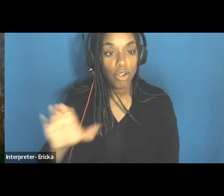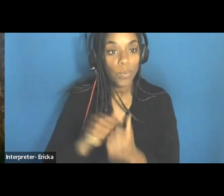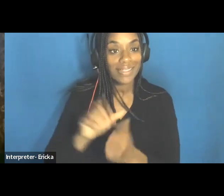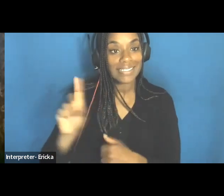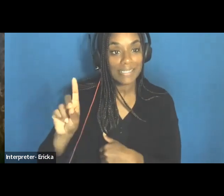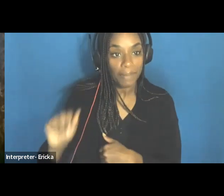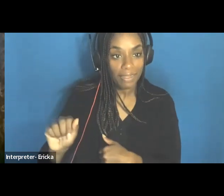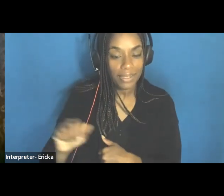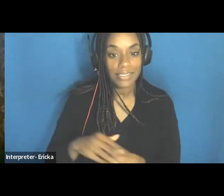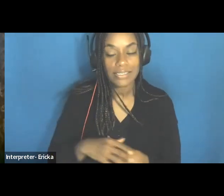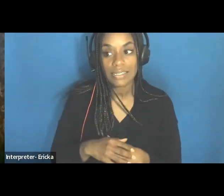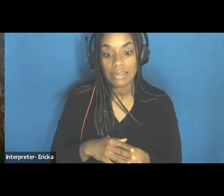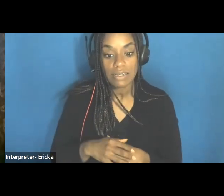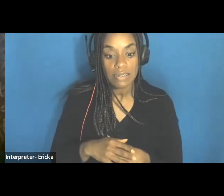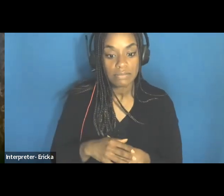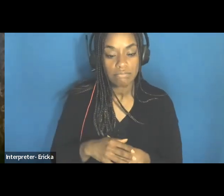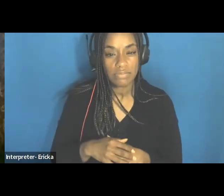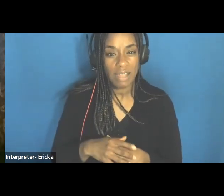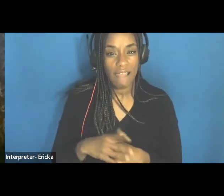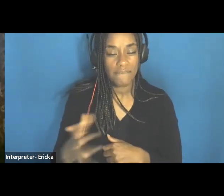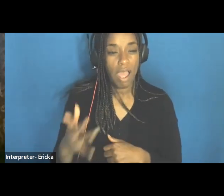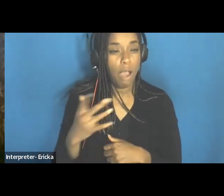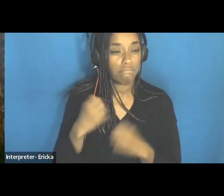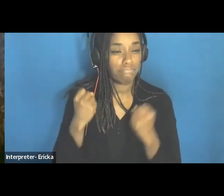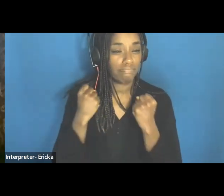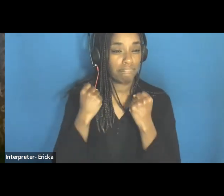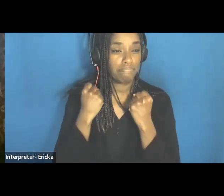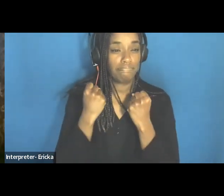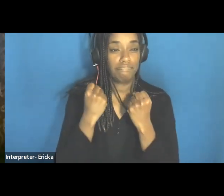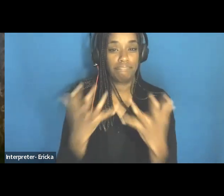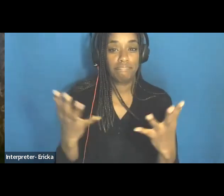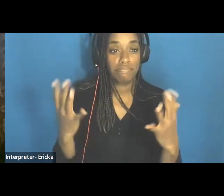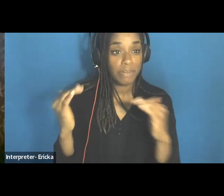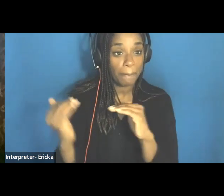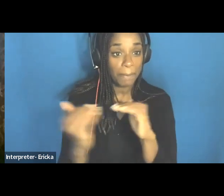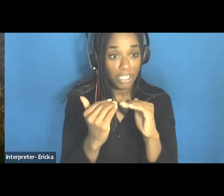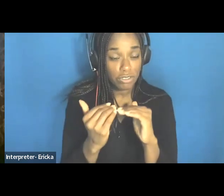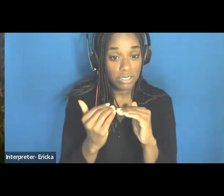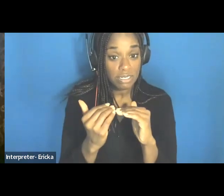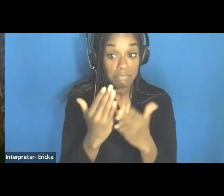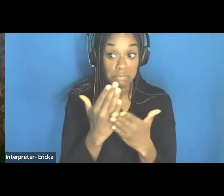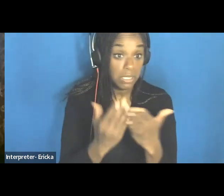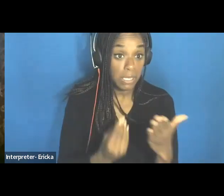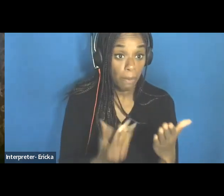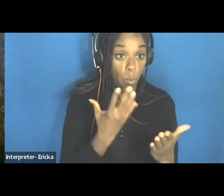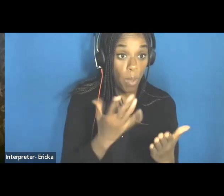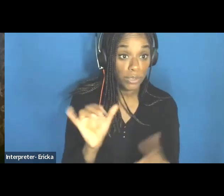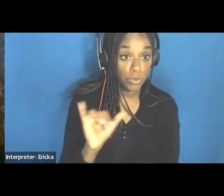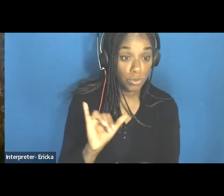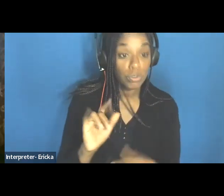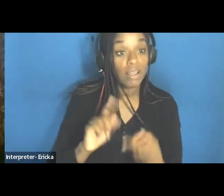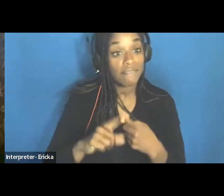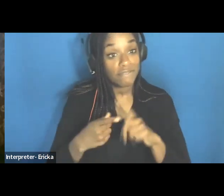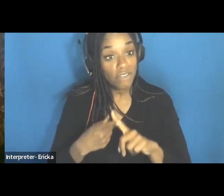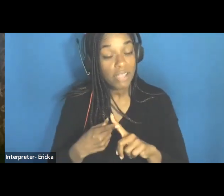find an array of peers, some of them and many people who are white, friends, people with disabilities